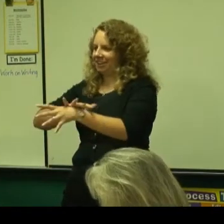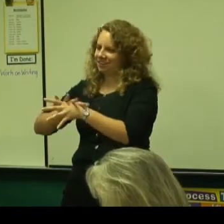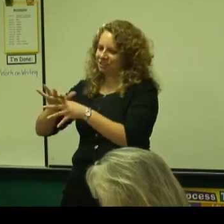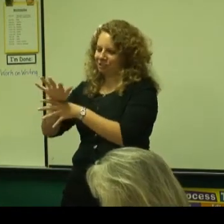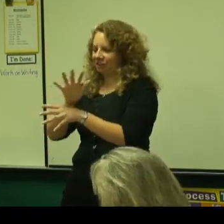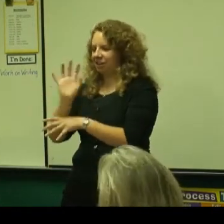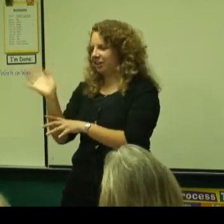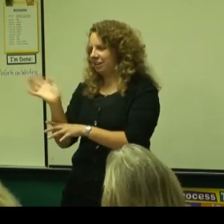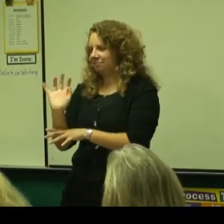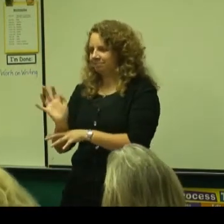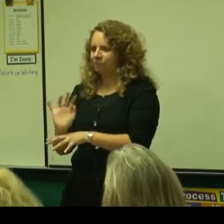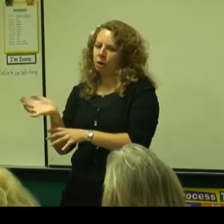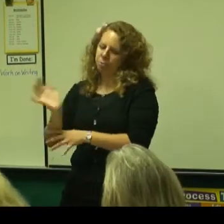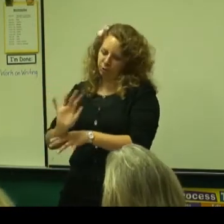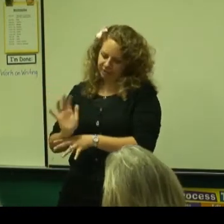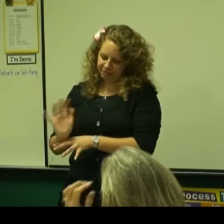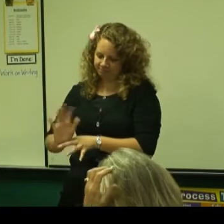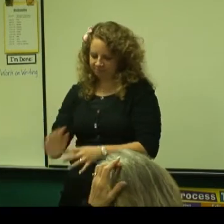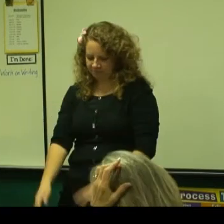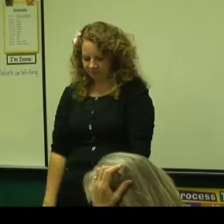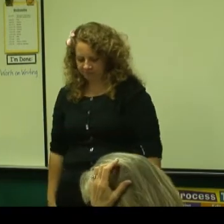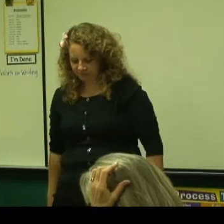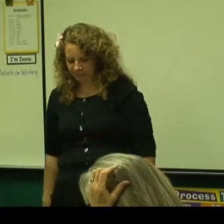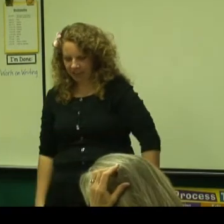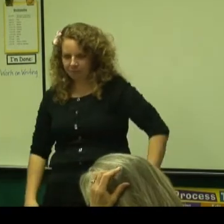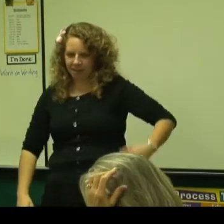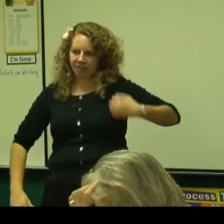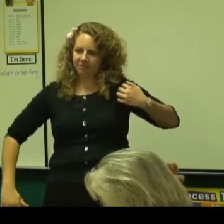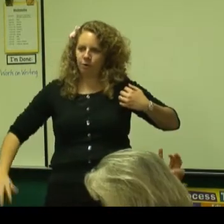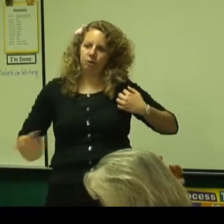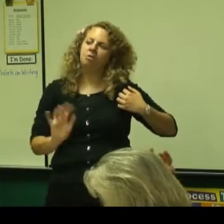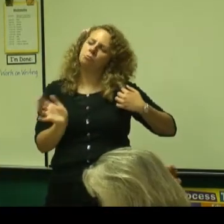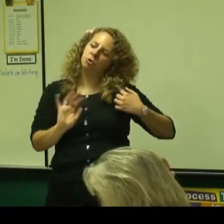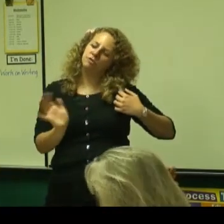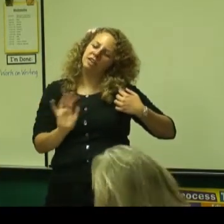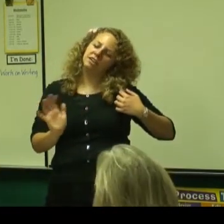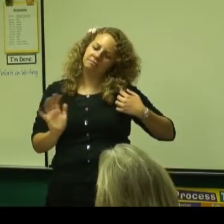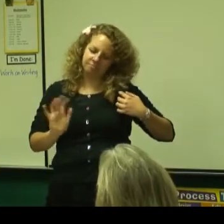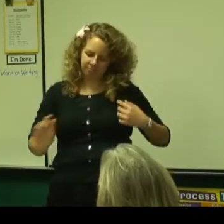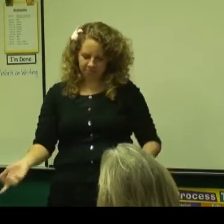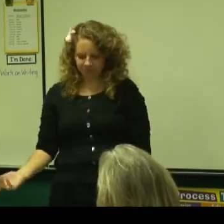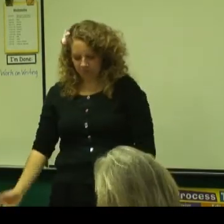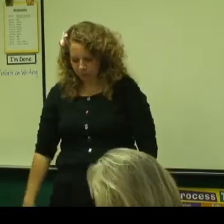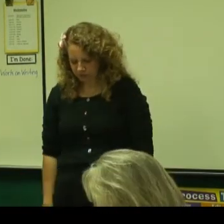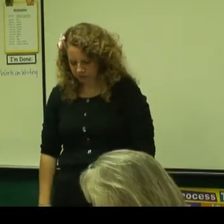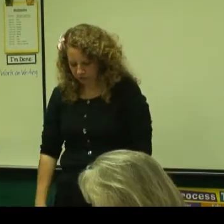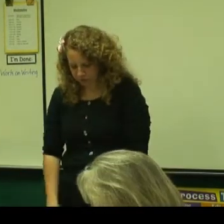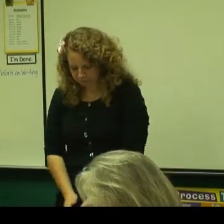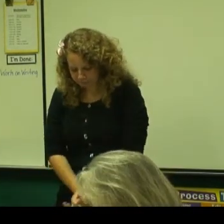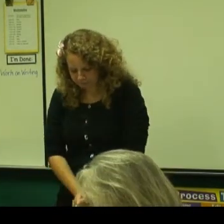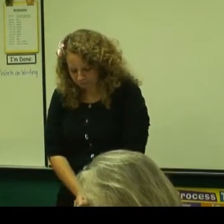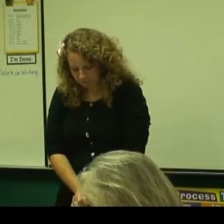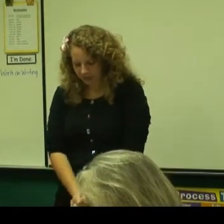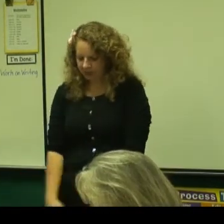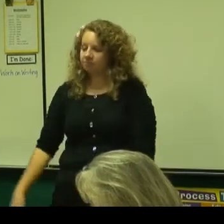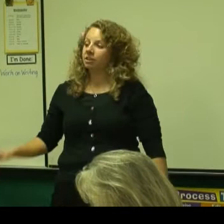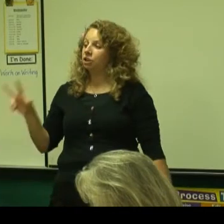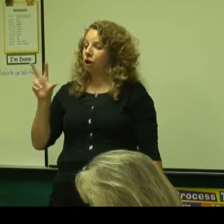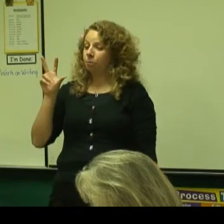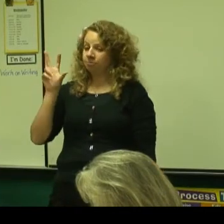in this general area, movie. If I had my hand full movie, you would still know. Okay, then no.